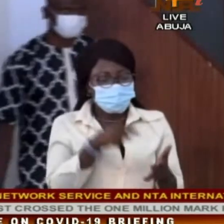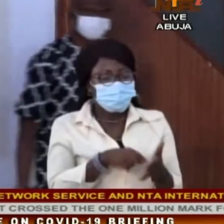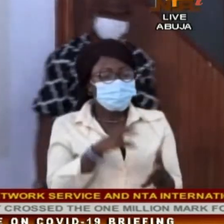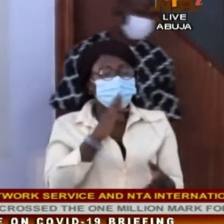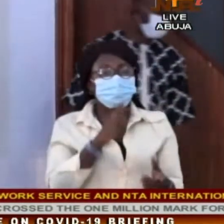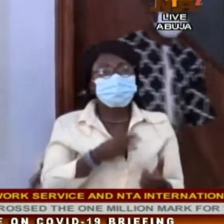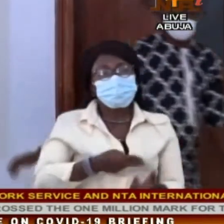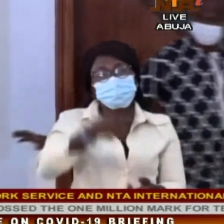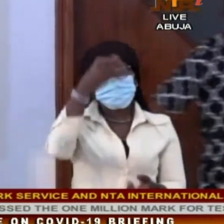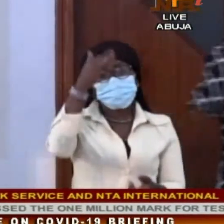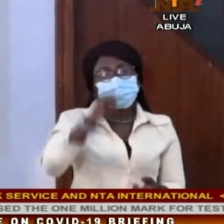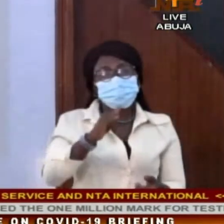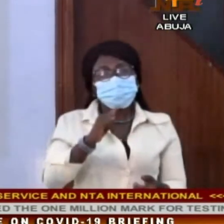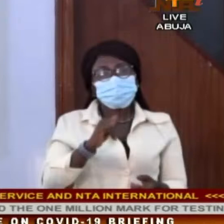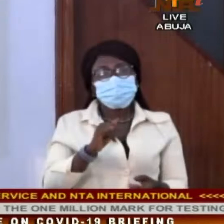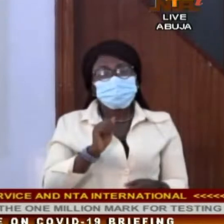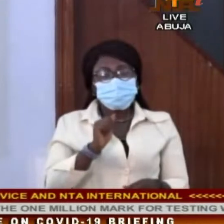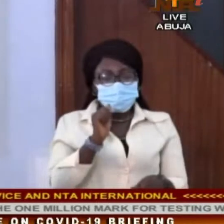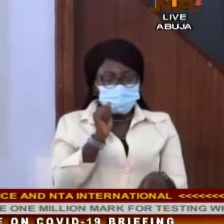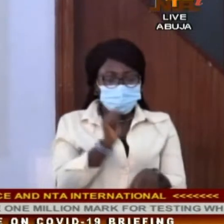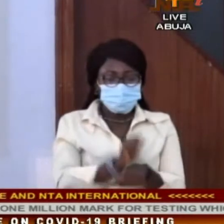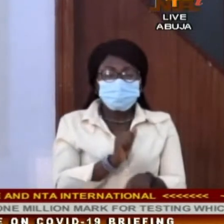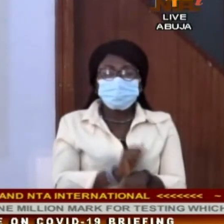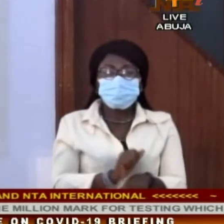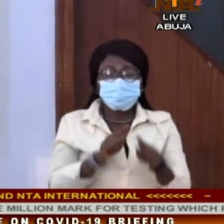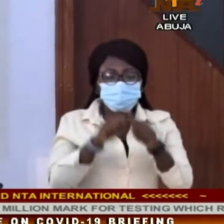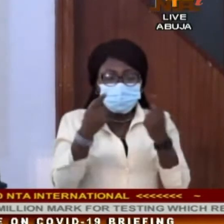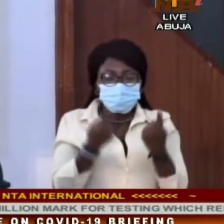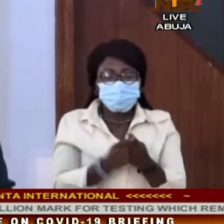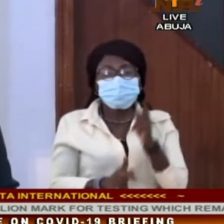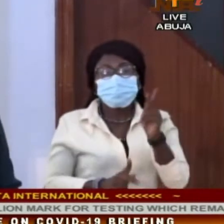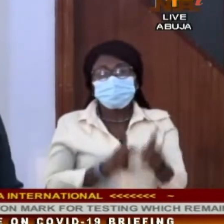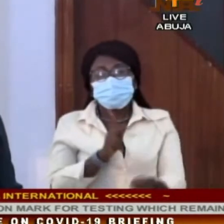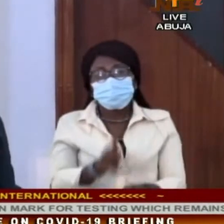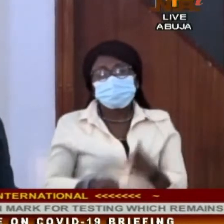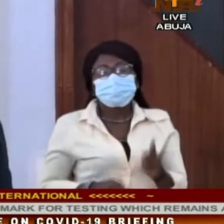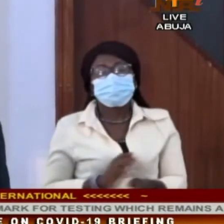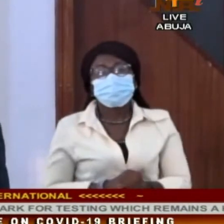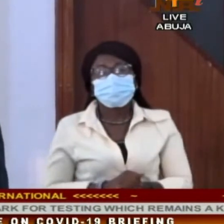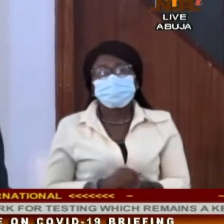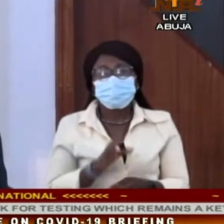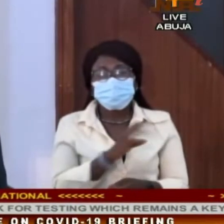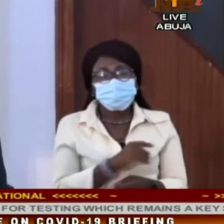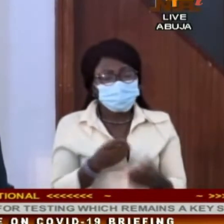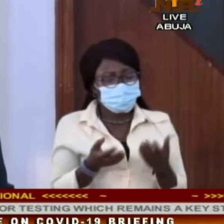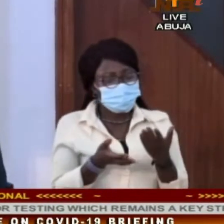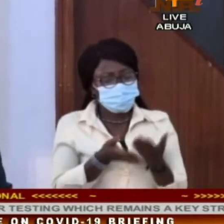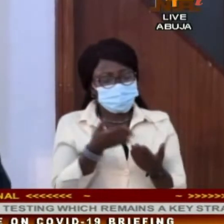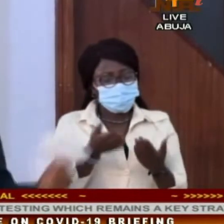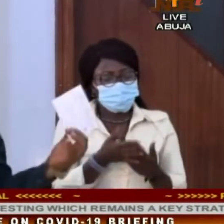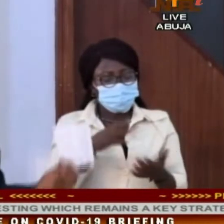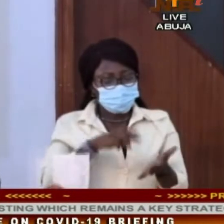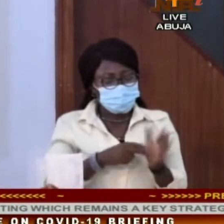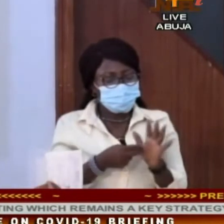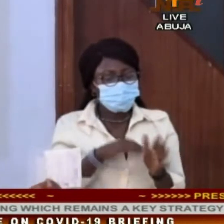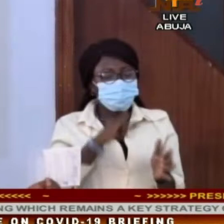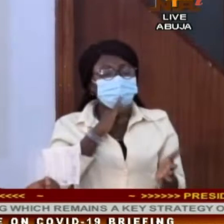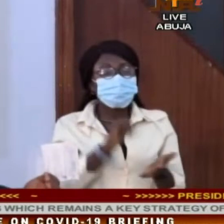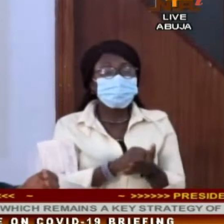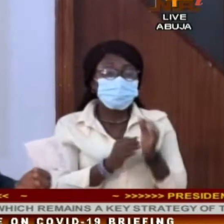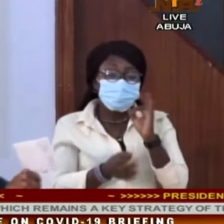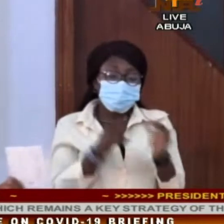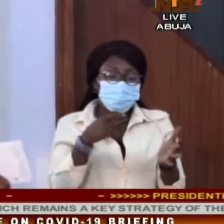very pandemic. We've been informed and from evidence that the numbers